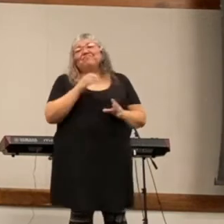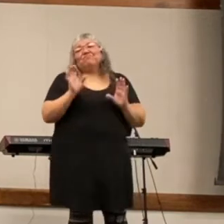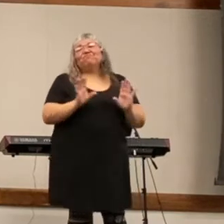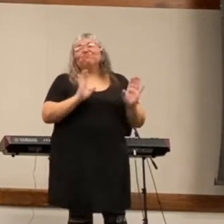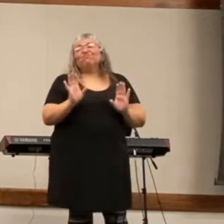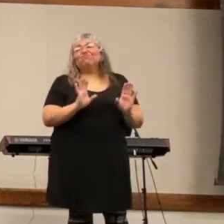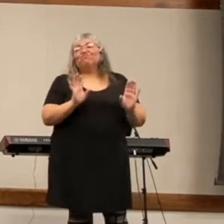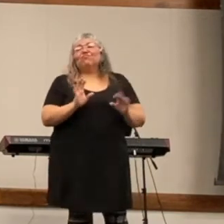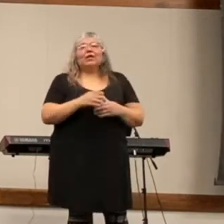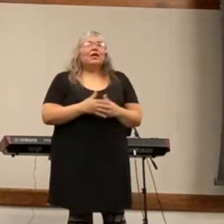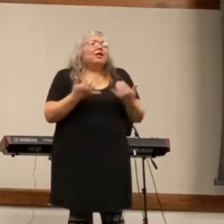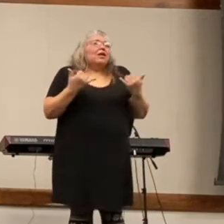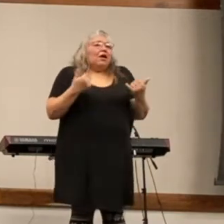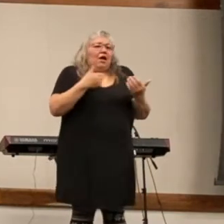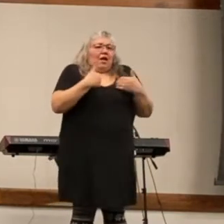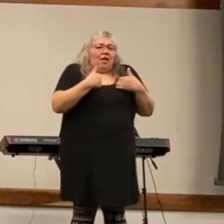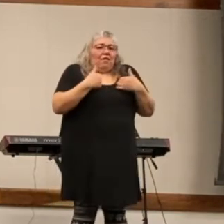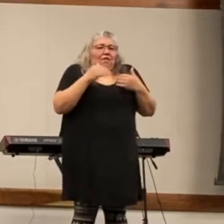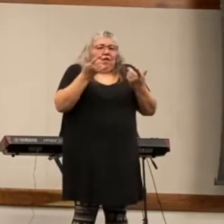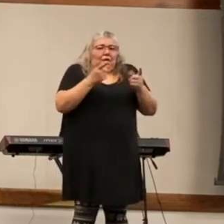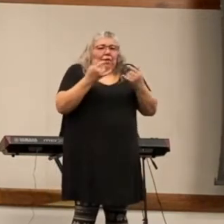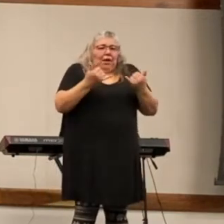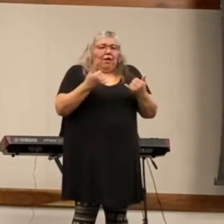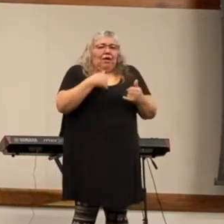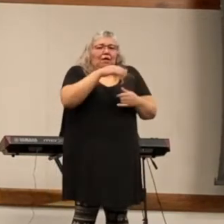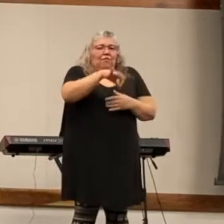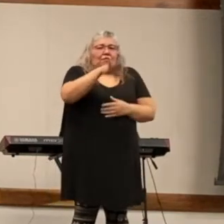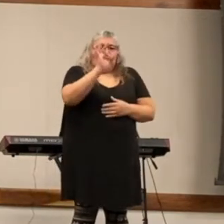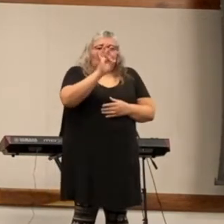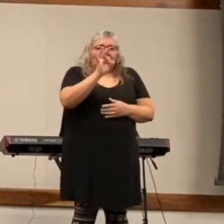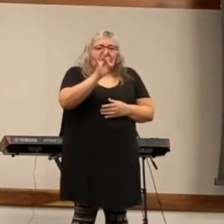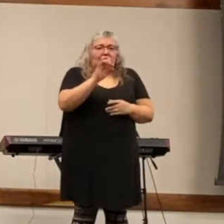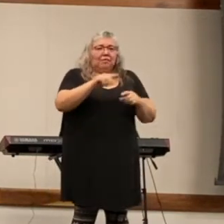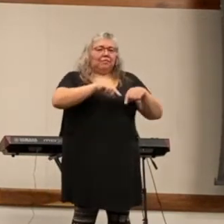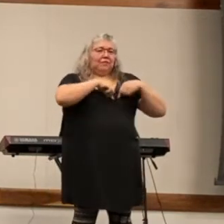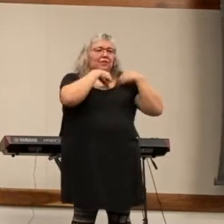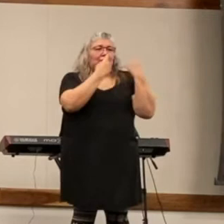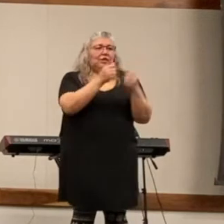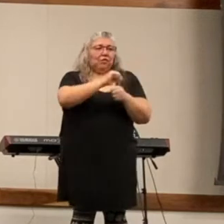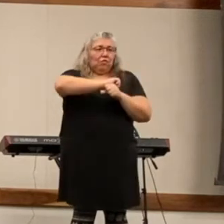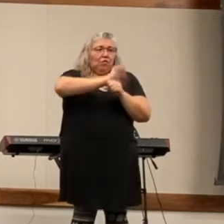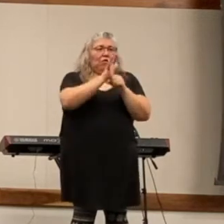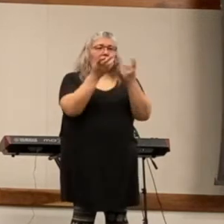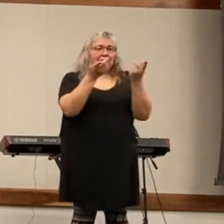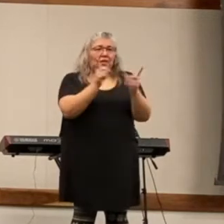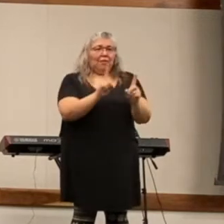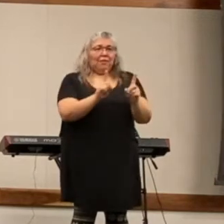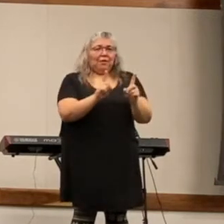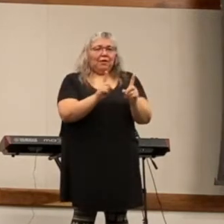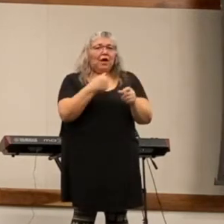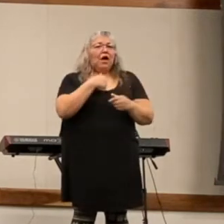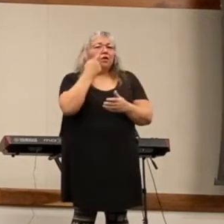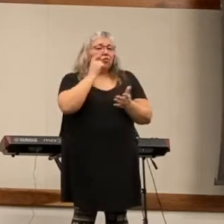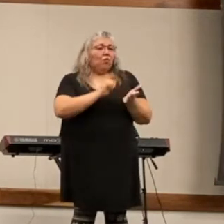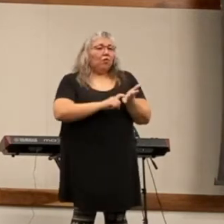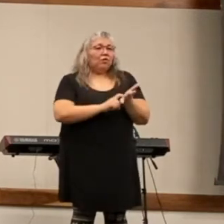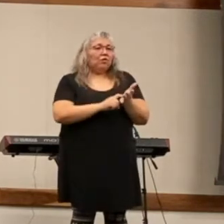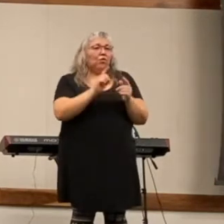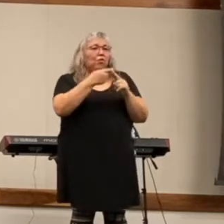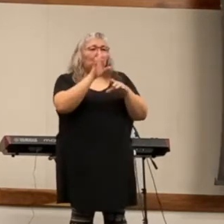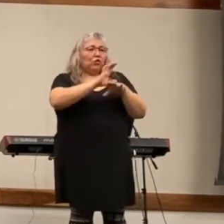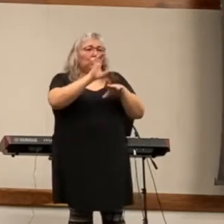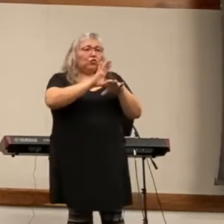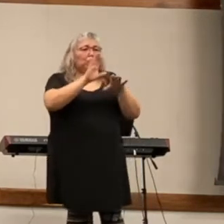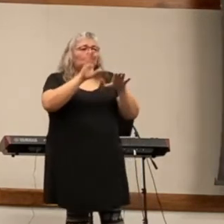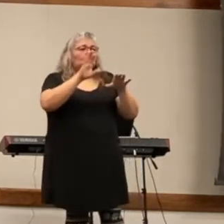We find that happening now. What I've been finding is that since COVID has happened, what I've noticed that when church